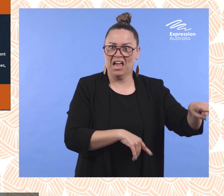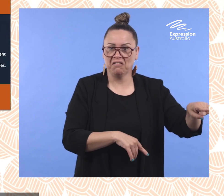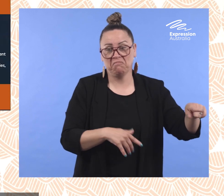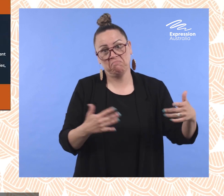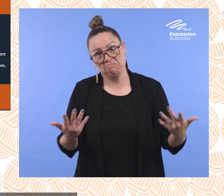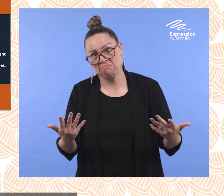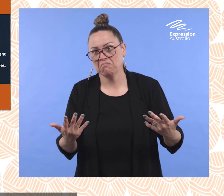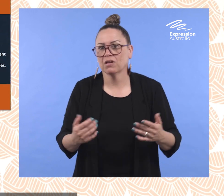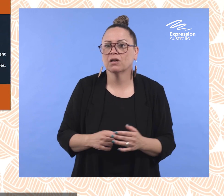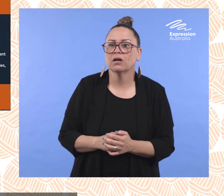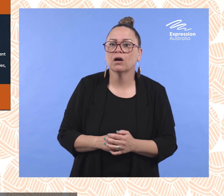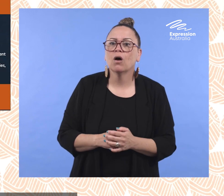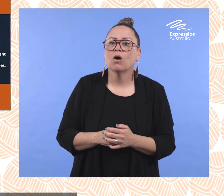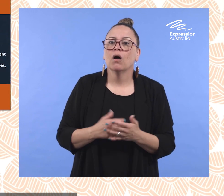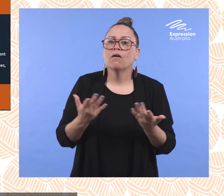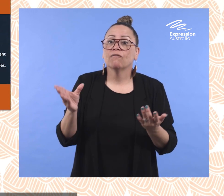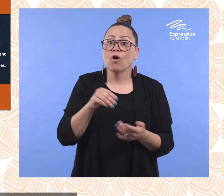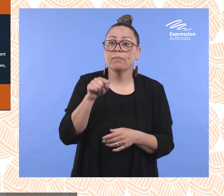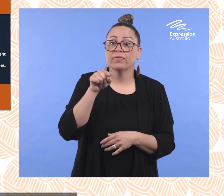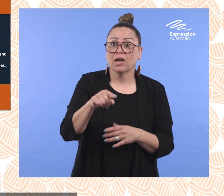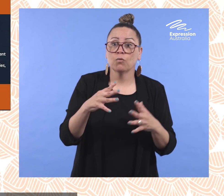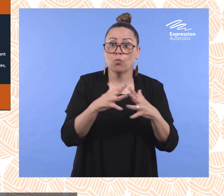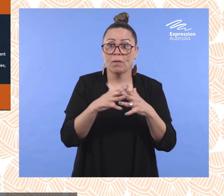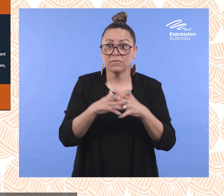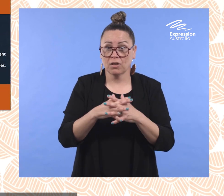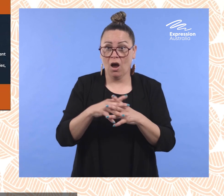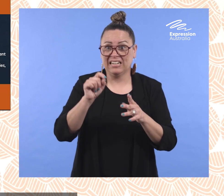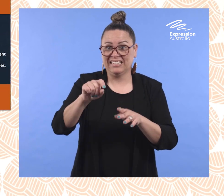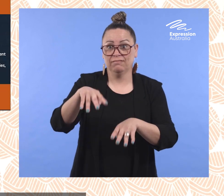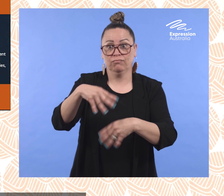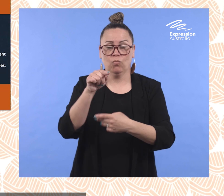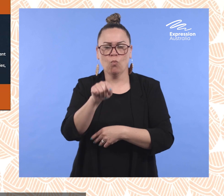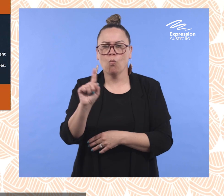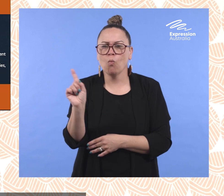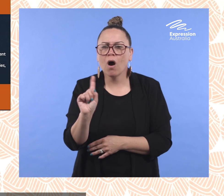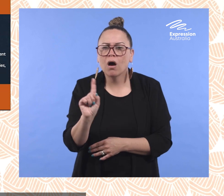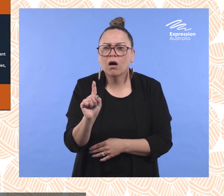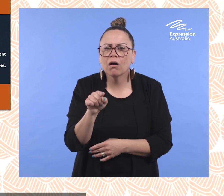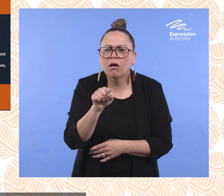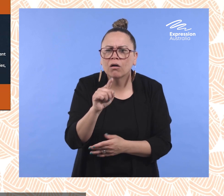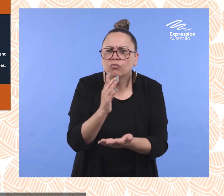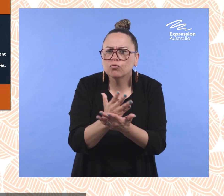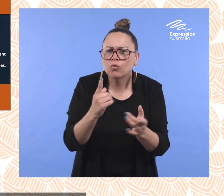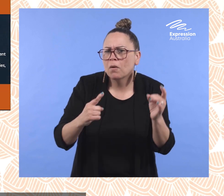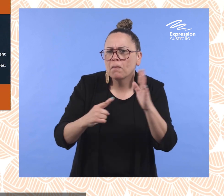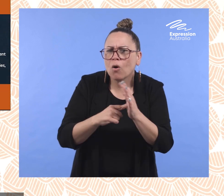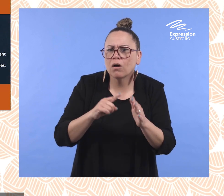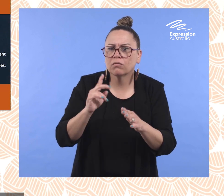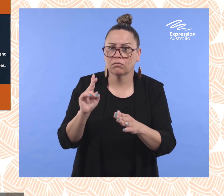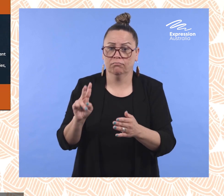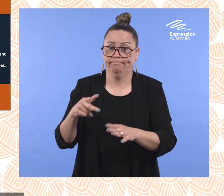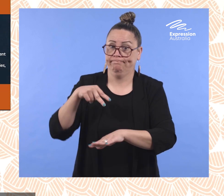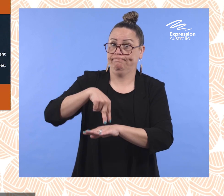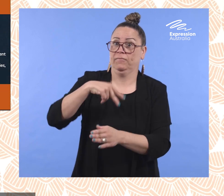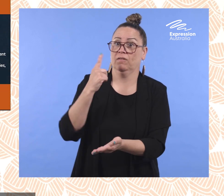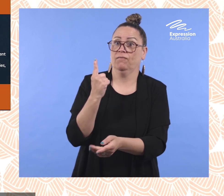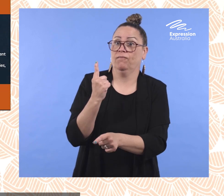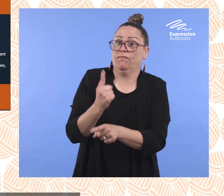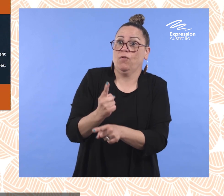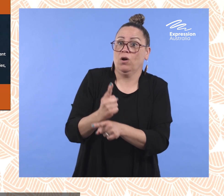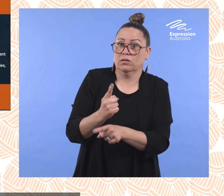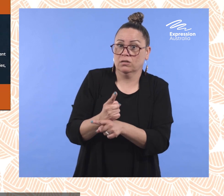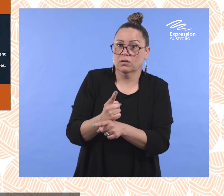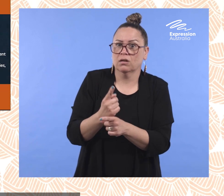But this, I think what we've taken from this site is really important about the voice, and that's there's